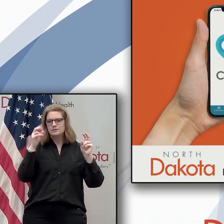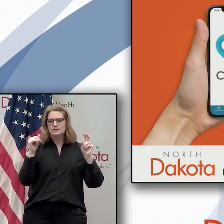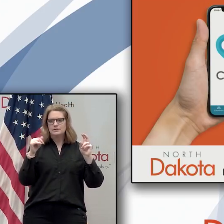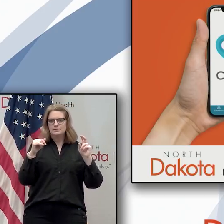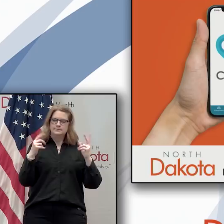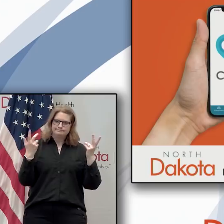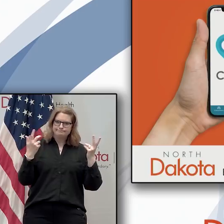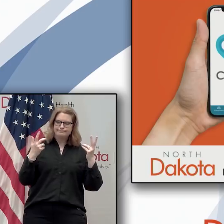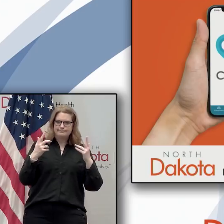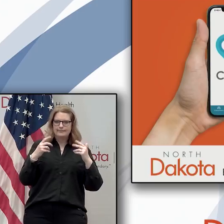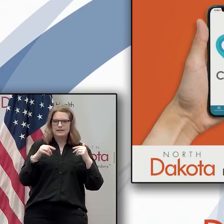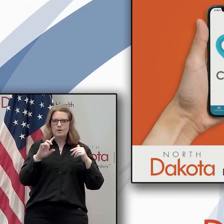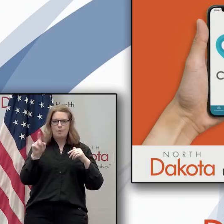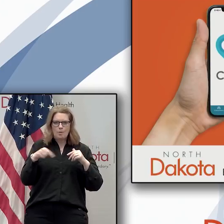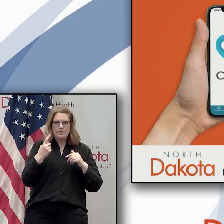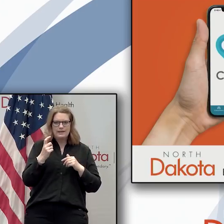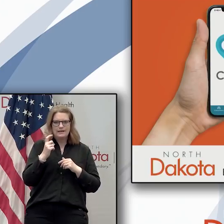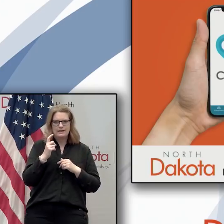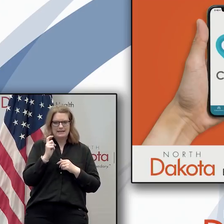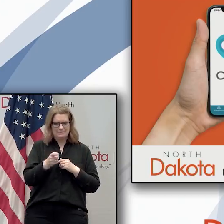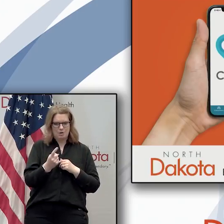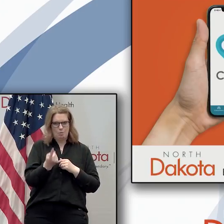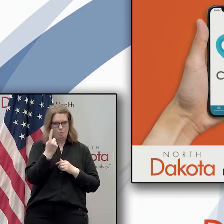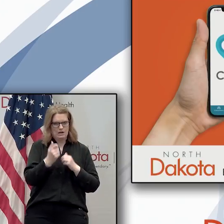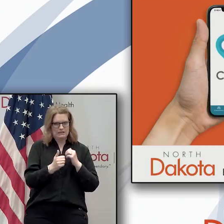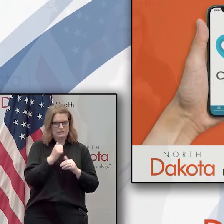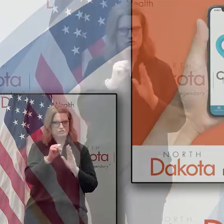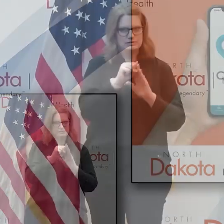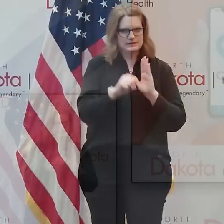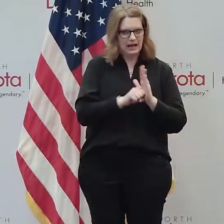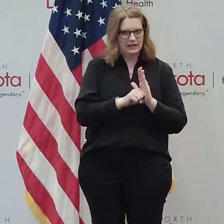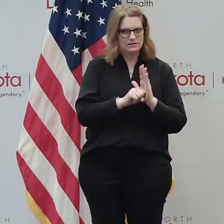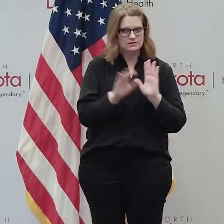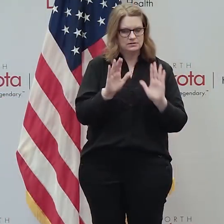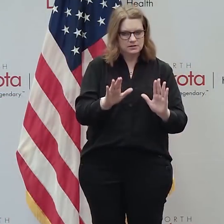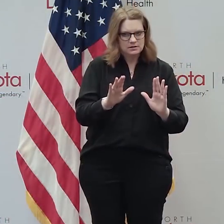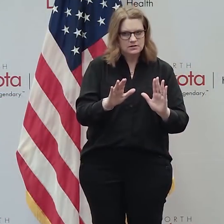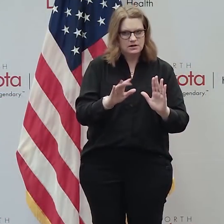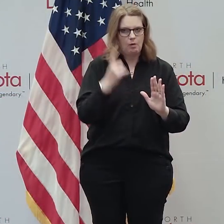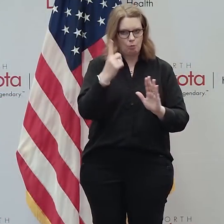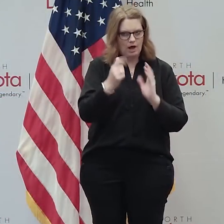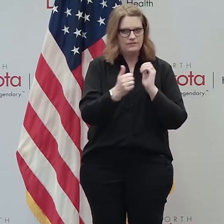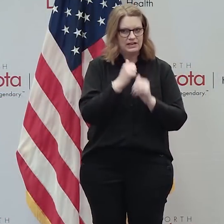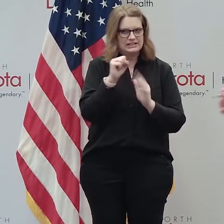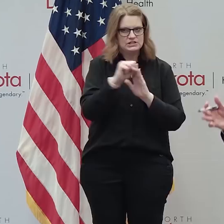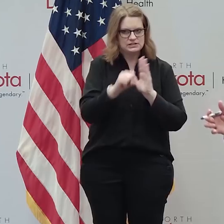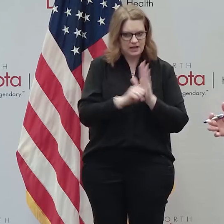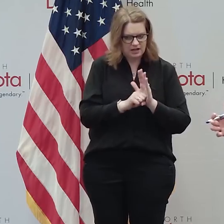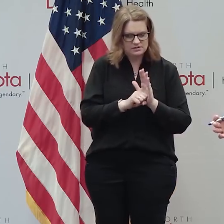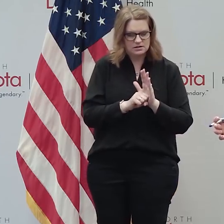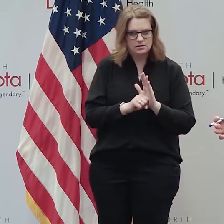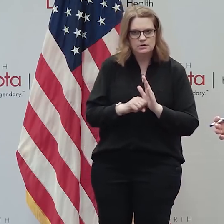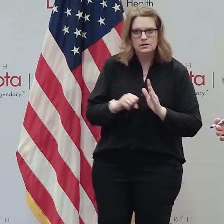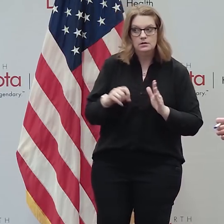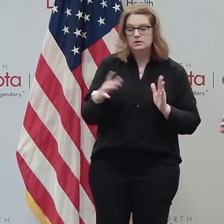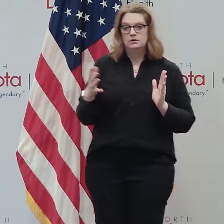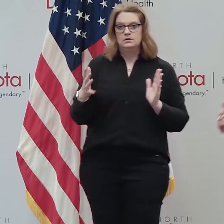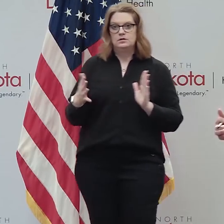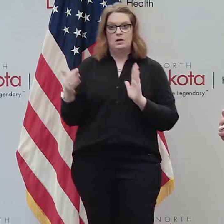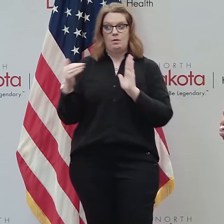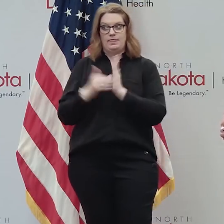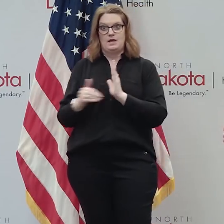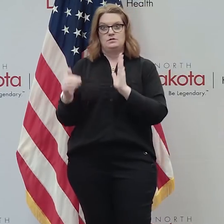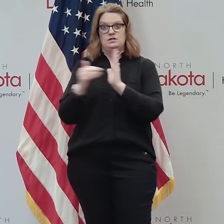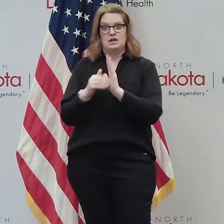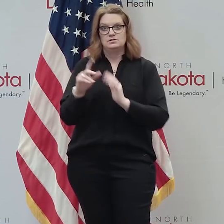approach, but they're only giving one per state because they're not trying to create thousands and thousands of